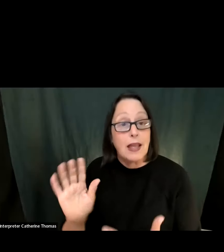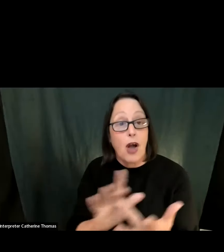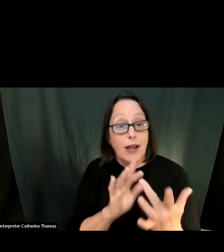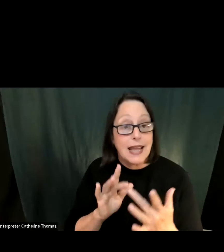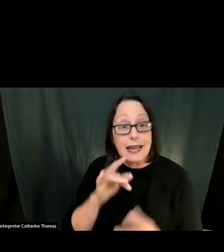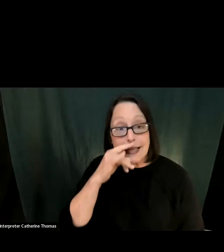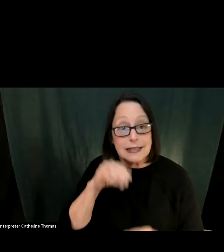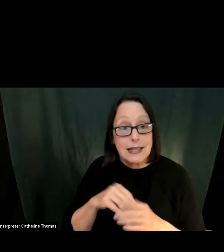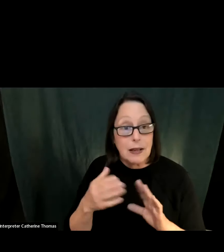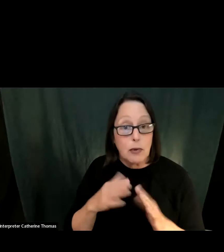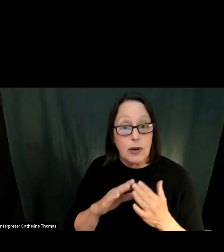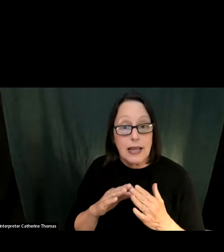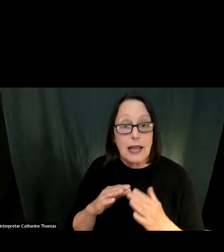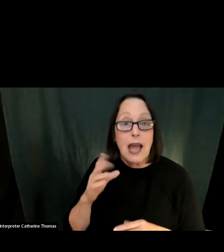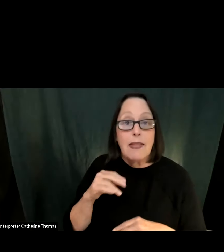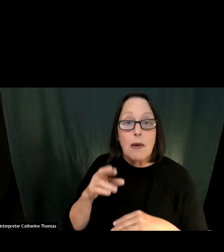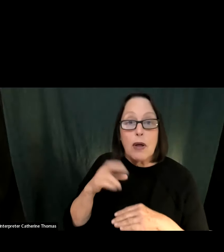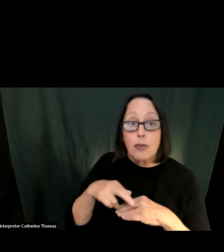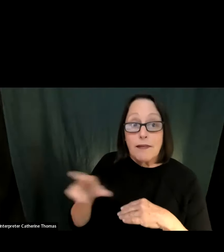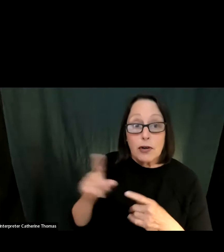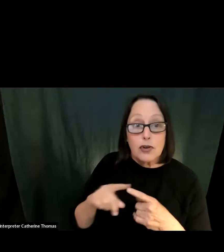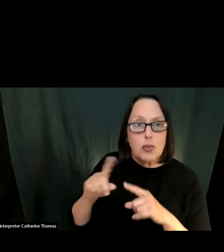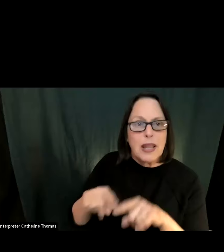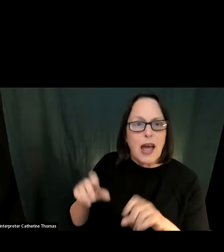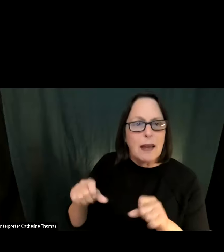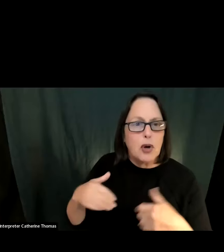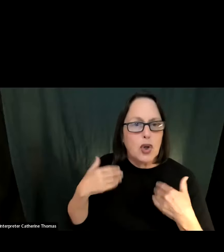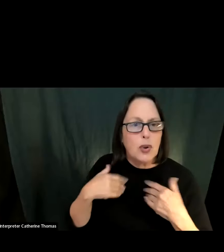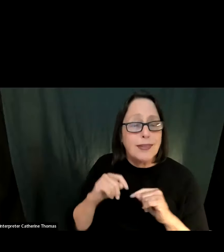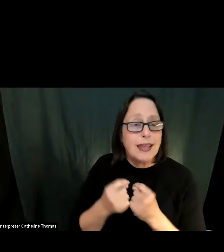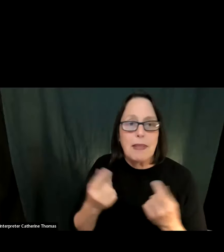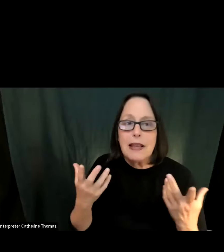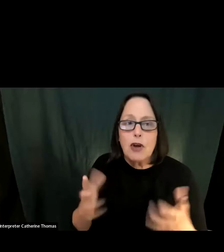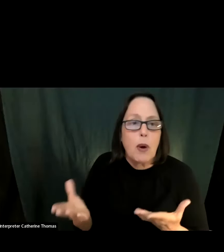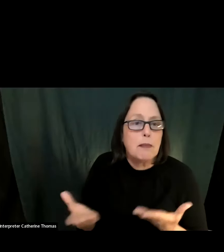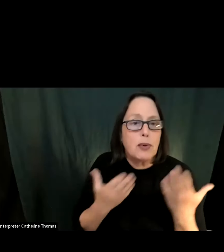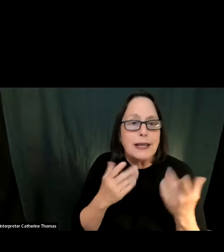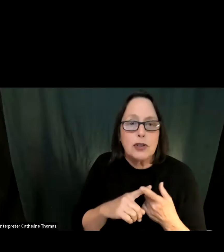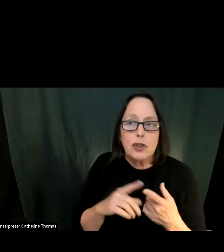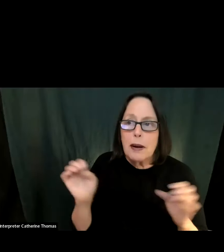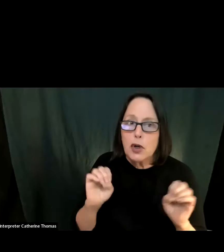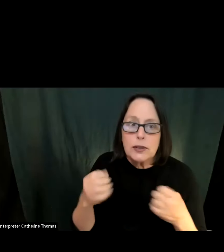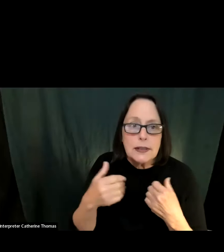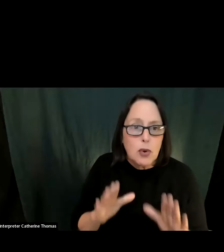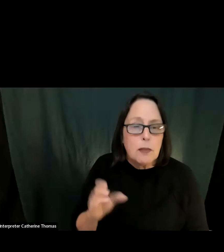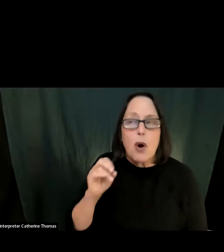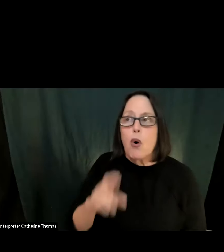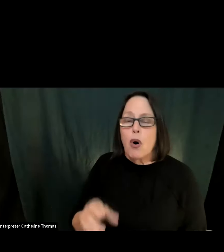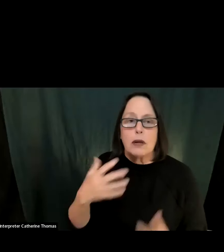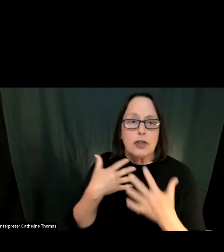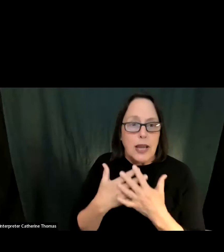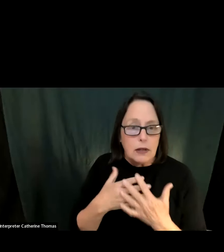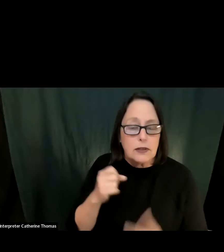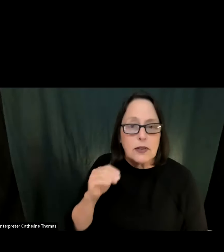want them to refer directly to a reliable youth team rather than transporting them to the emergency room or juvenile justice. So in regions with